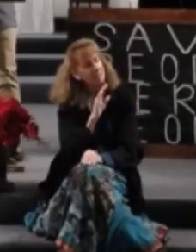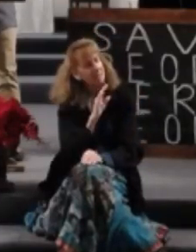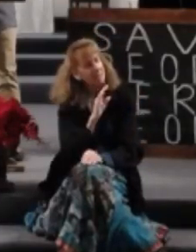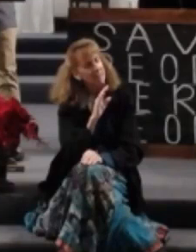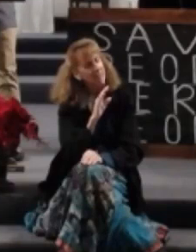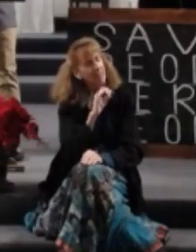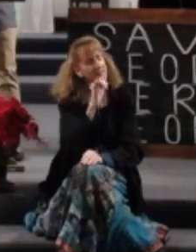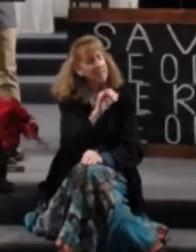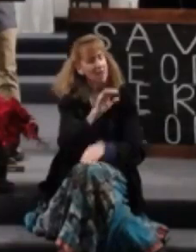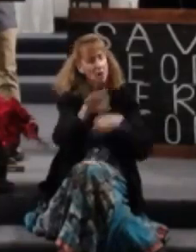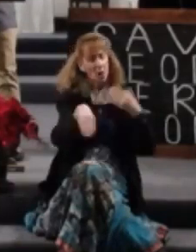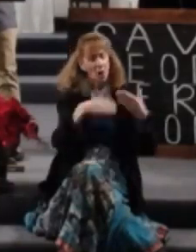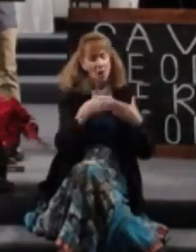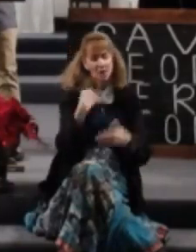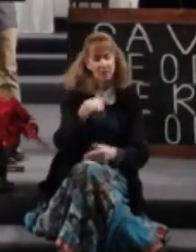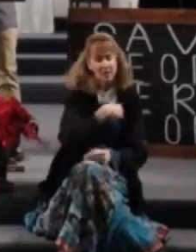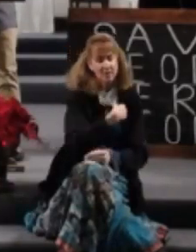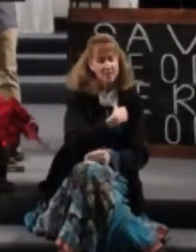that